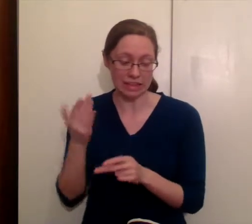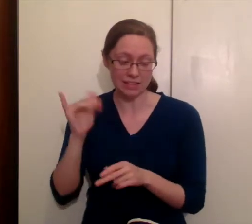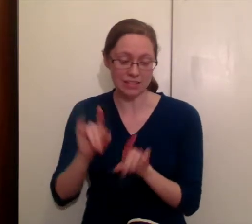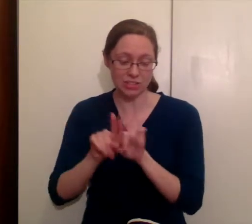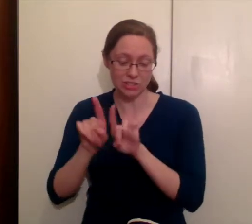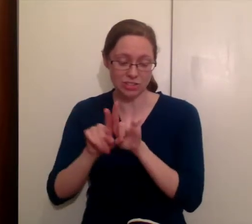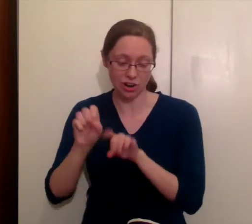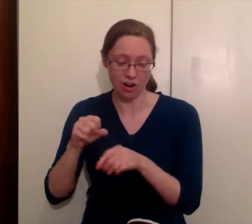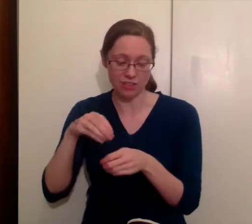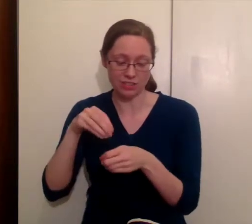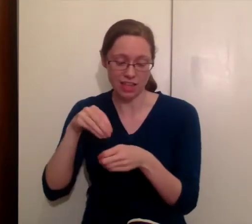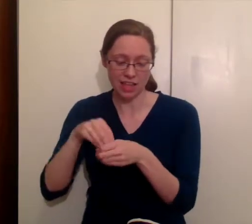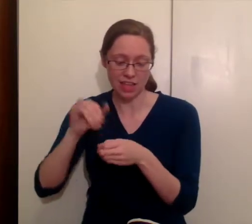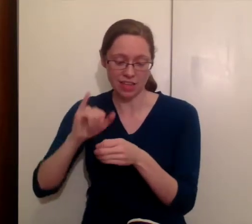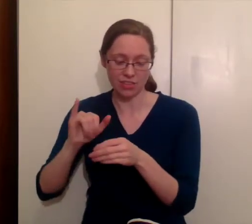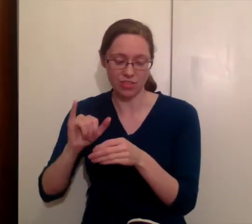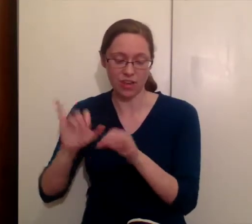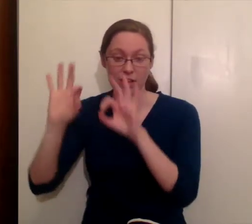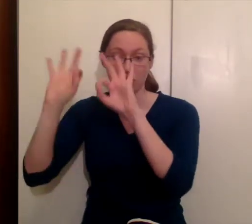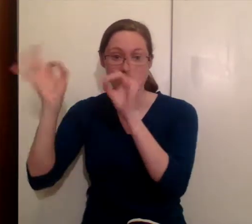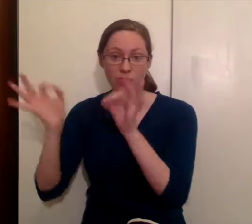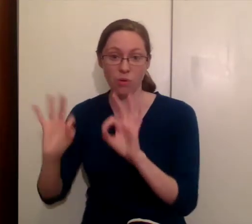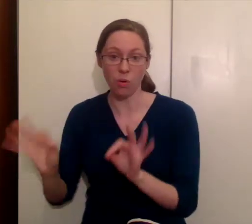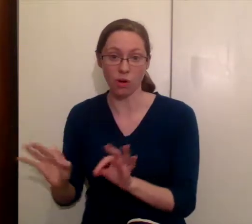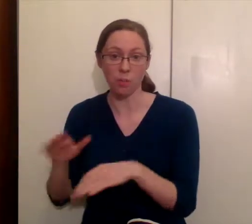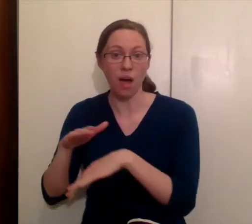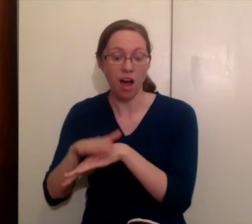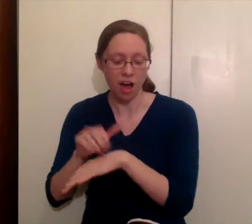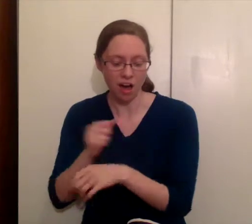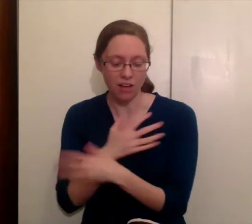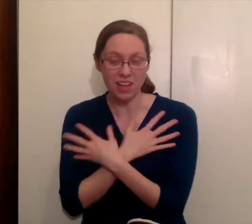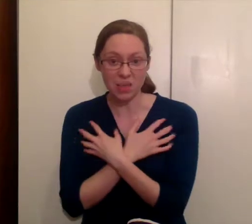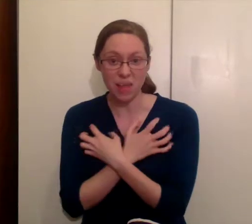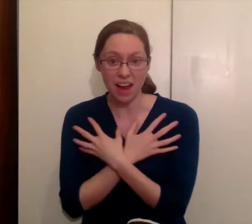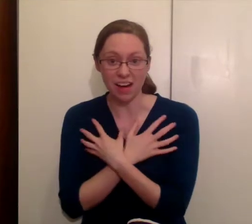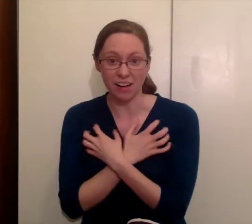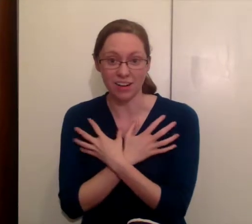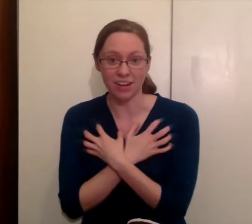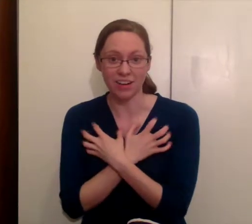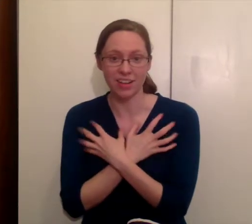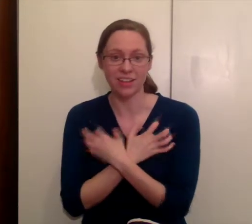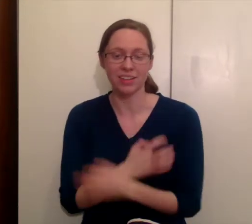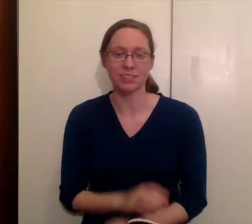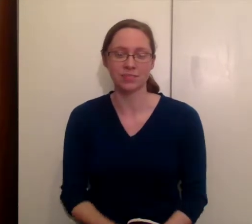placed the stars in the form of a bear.